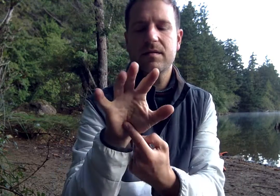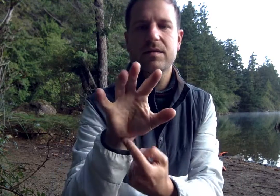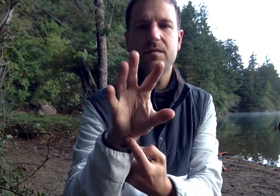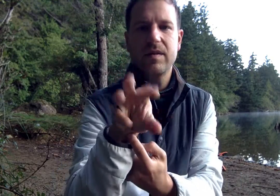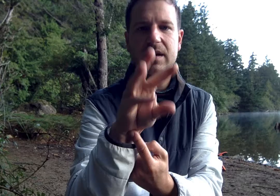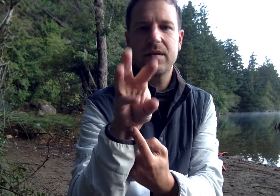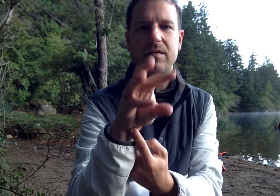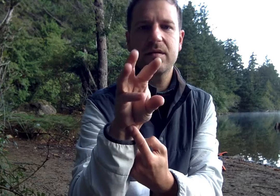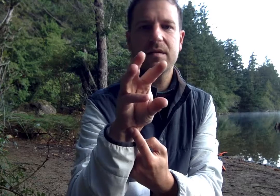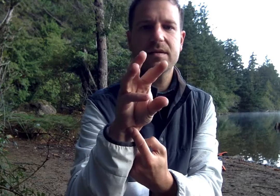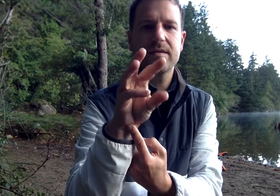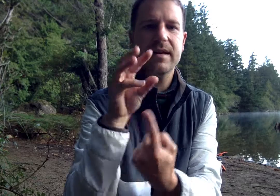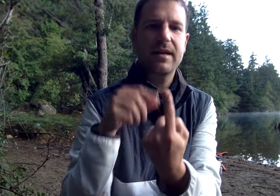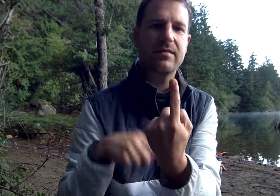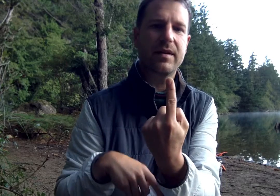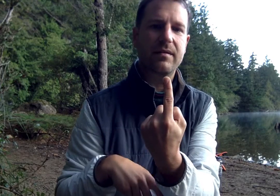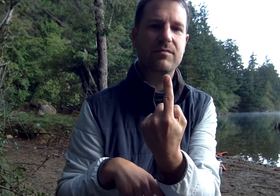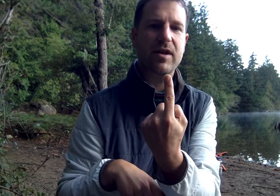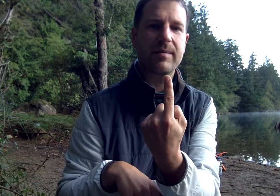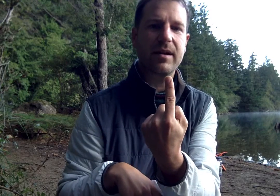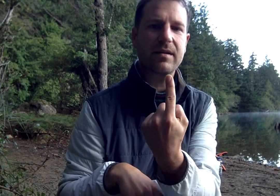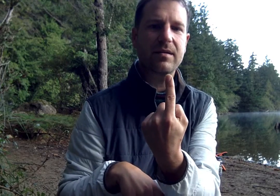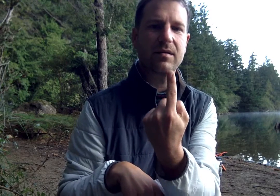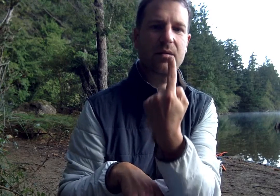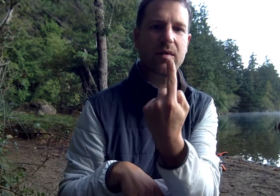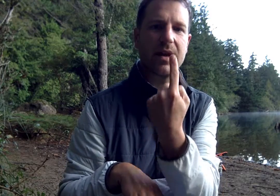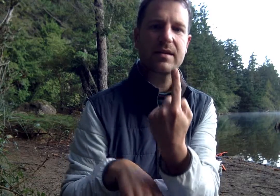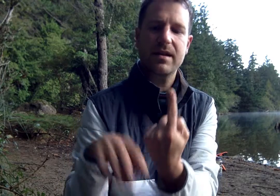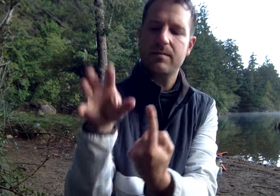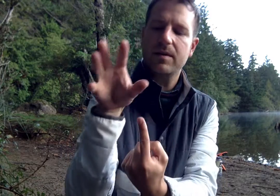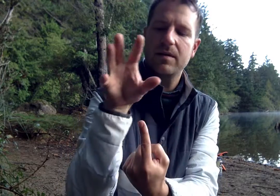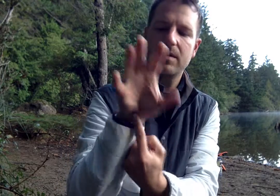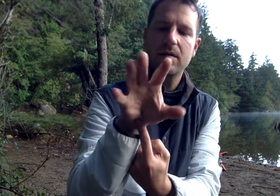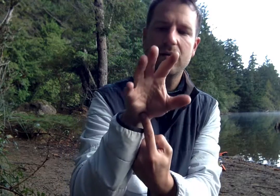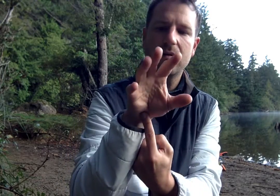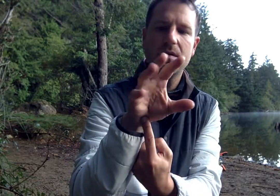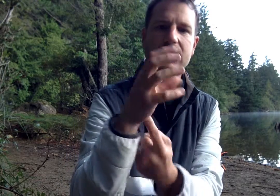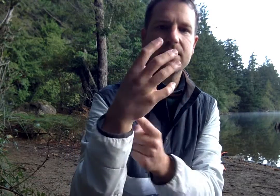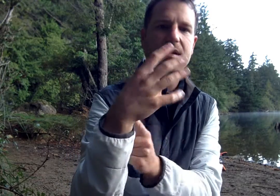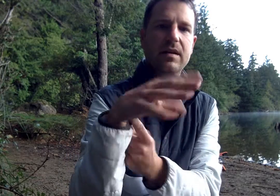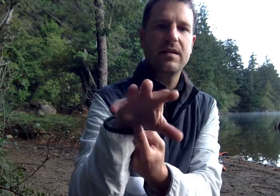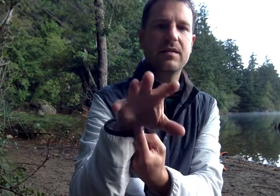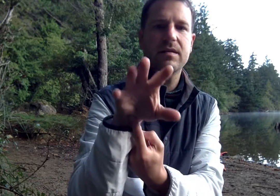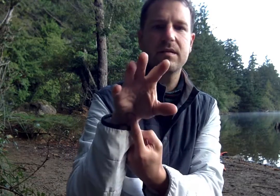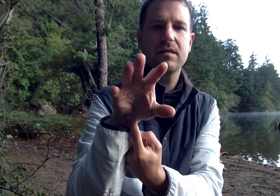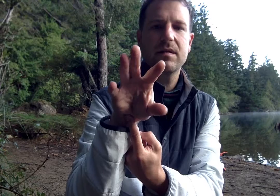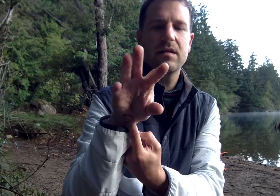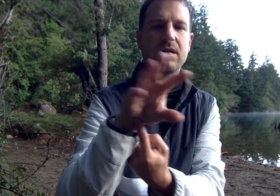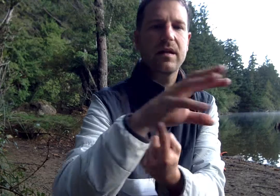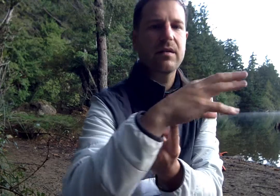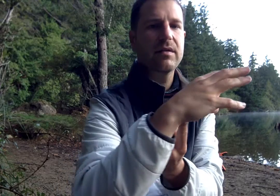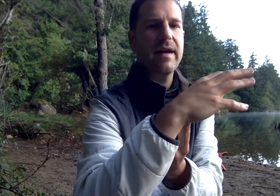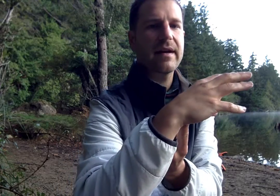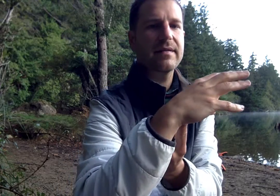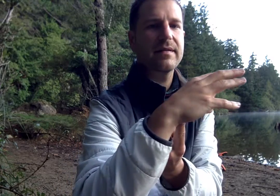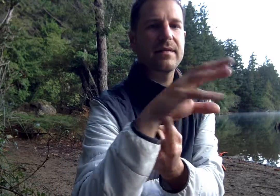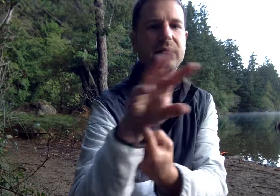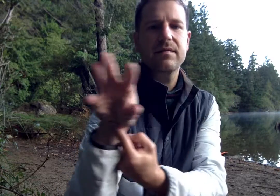So video, so it's kind of a tripod, one hand shape. This one is like a relaxed